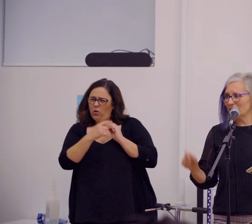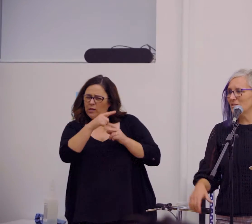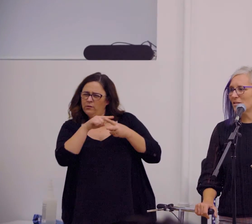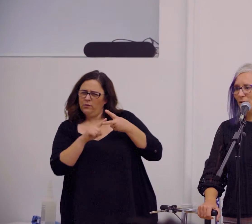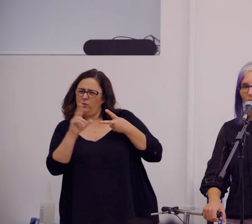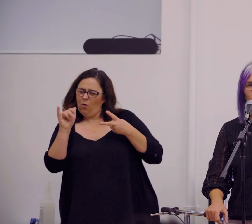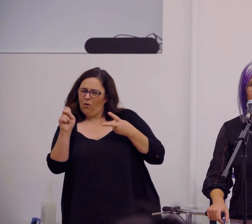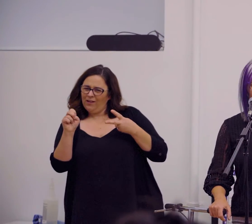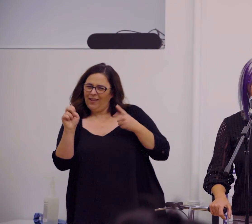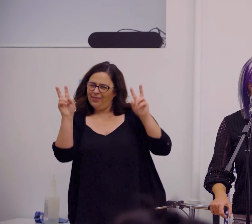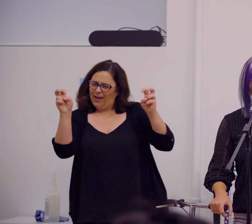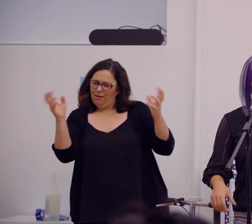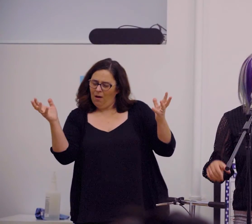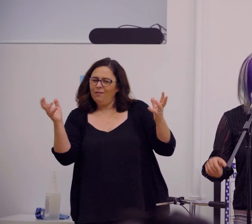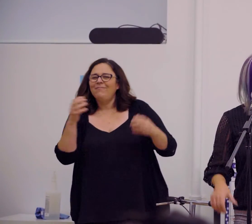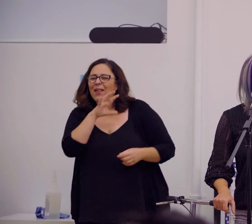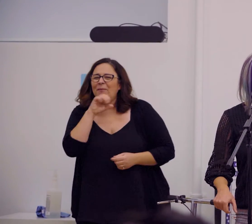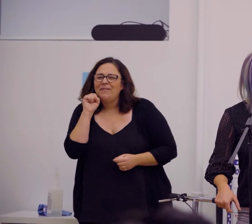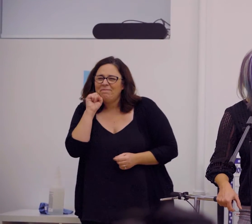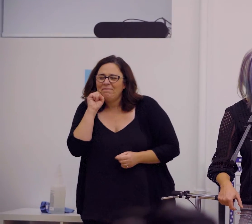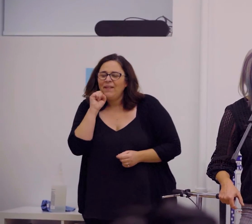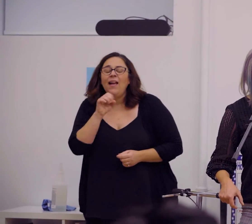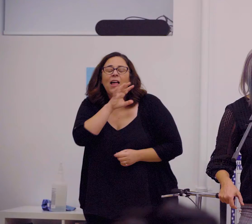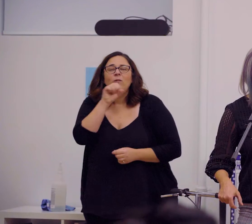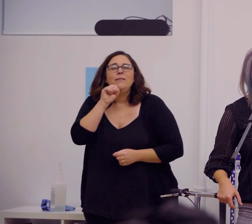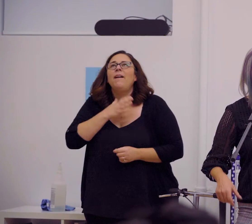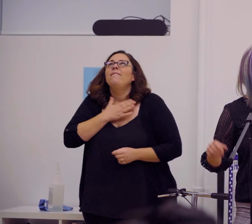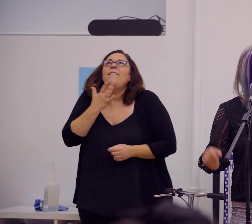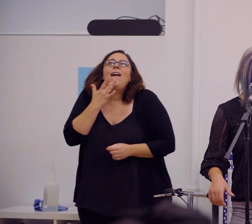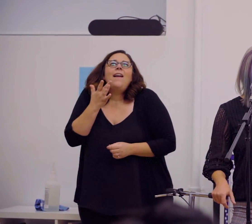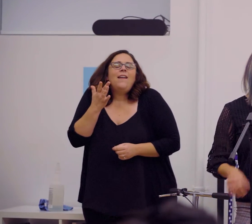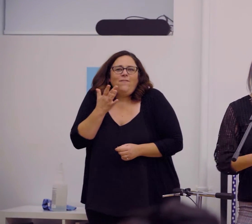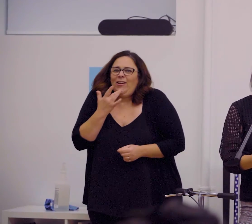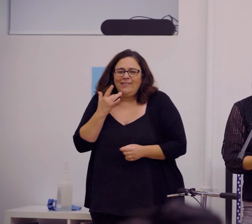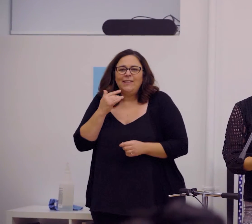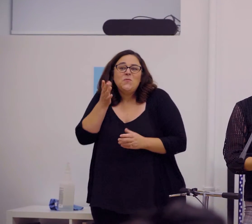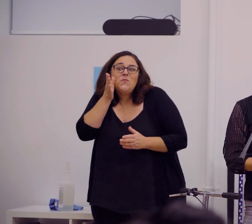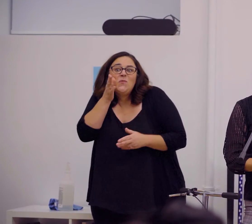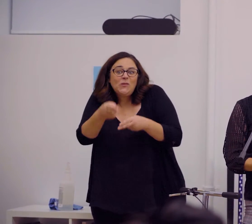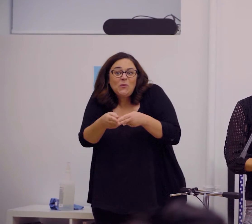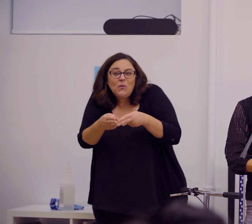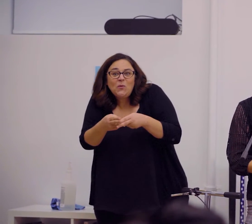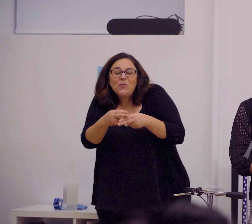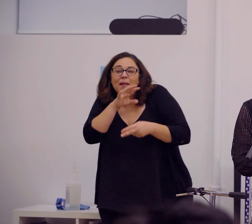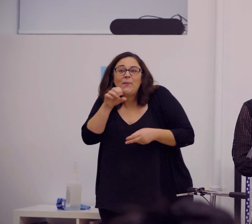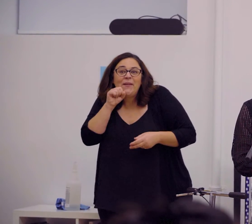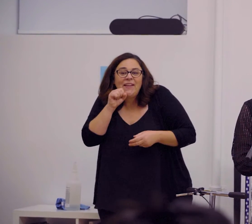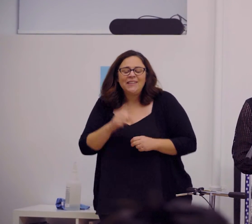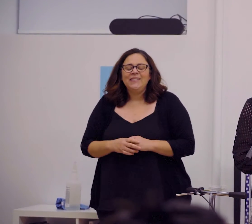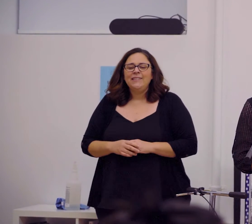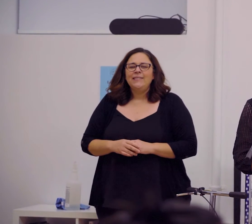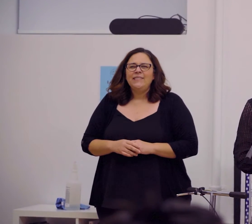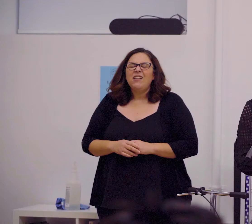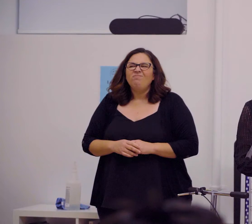up on that, is that they're Halloween themed. Mm-hmm. Halloween is my favorite time of year. It's just around the corner. So for me, it